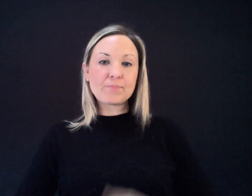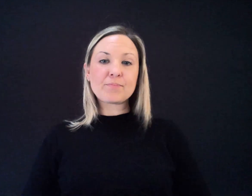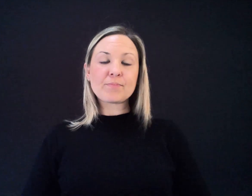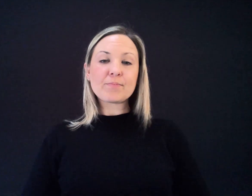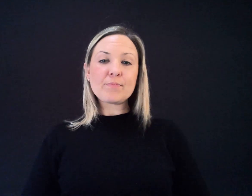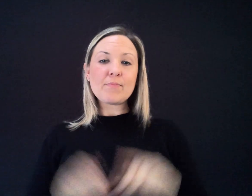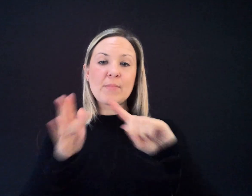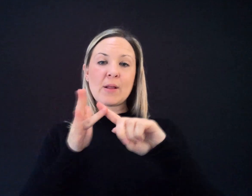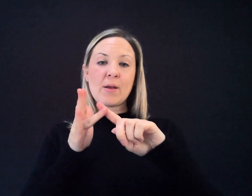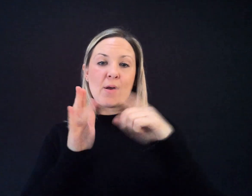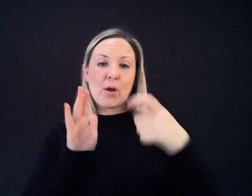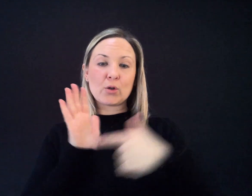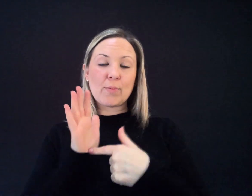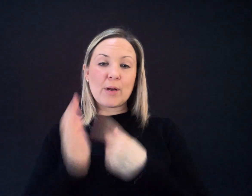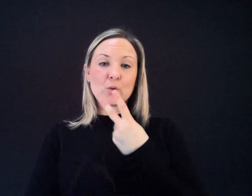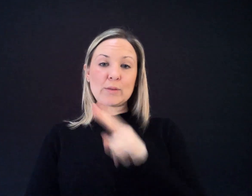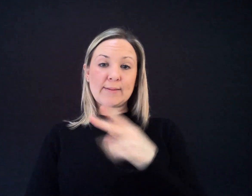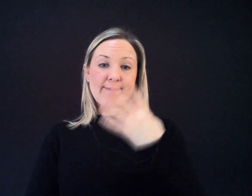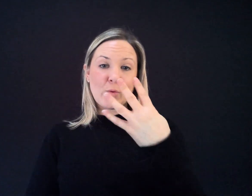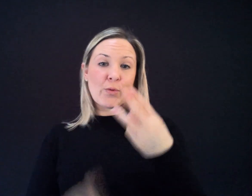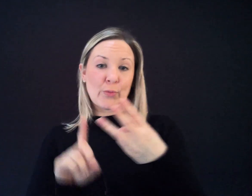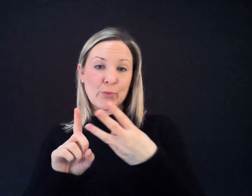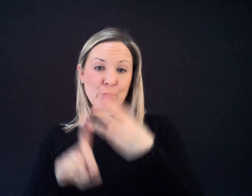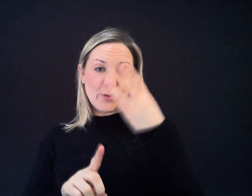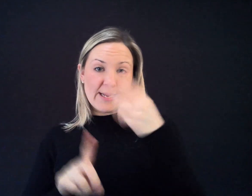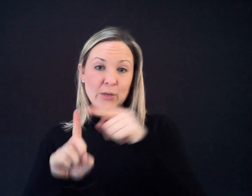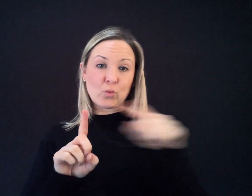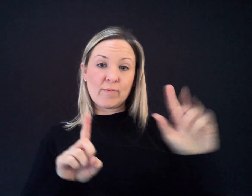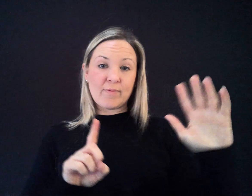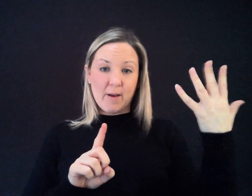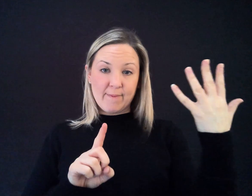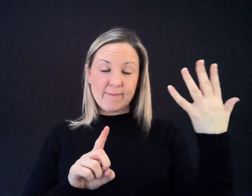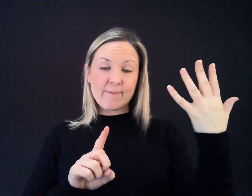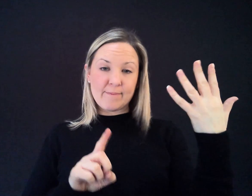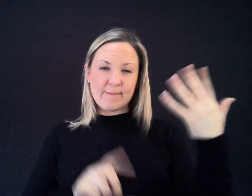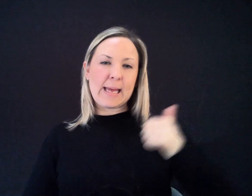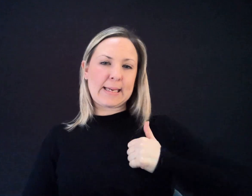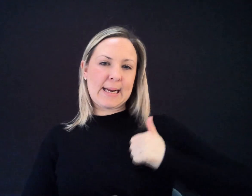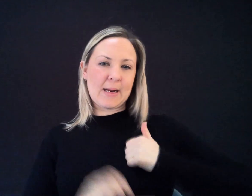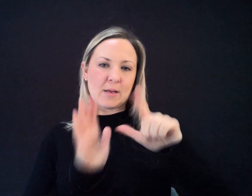October 24th at 3 p.m. to 5 p.m. Canadian time.